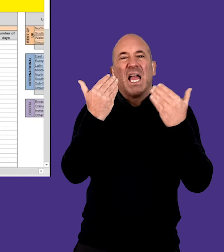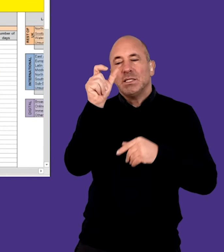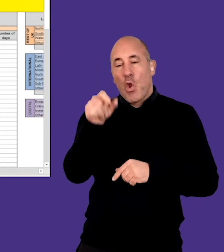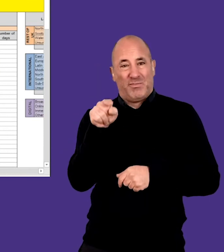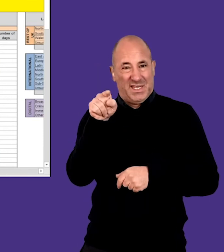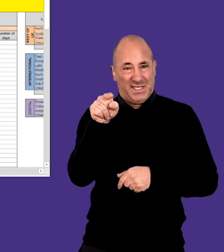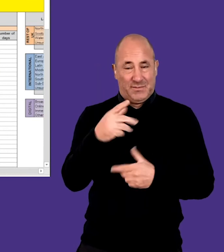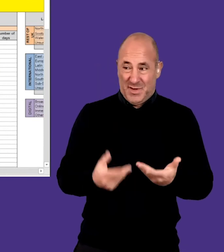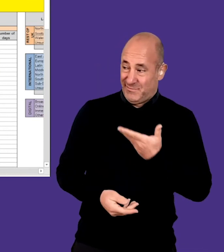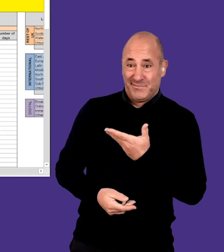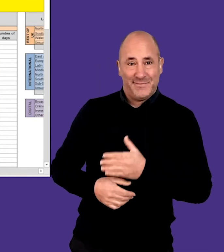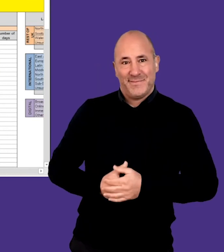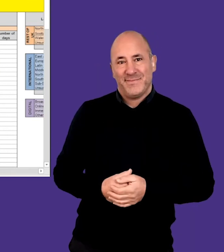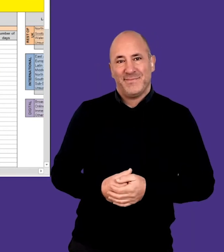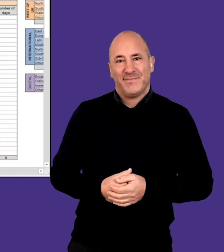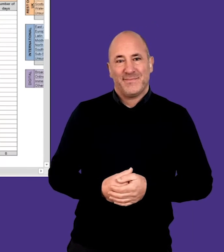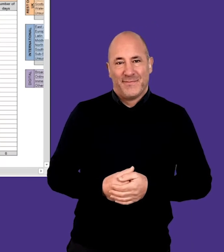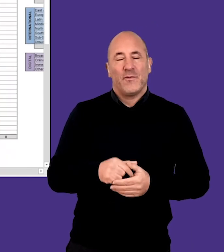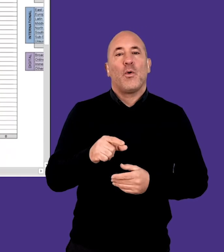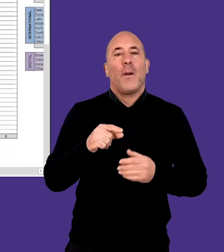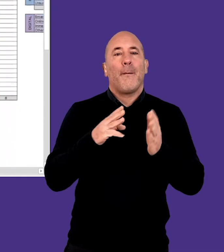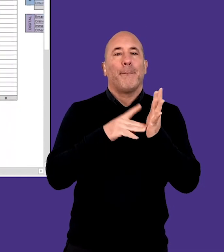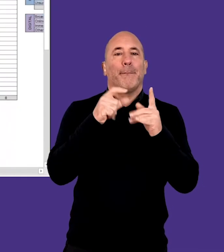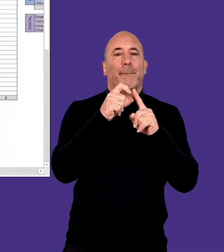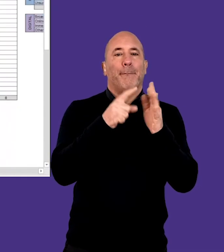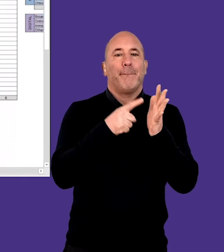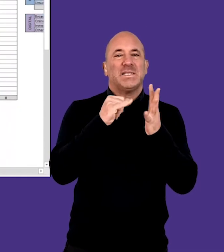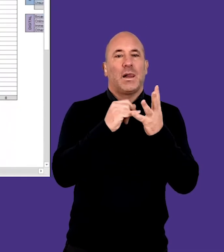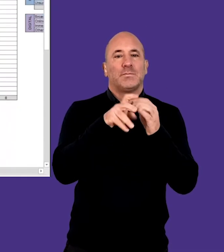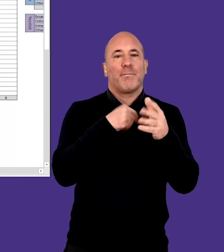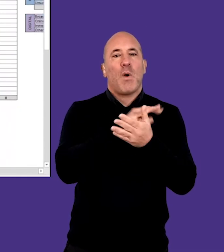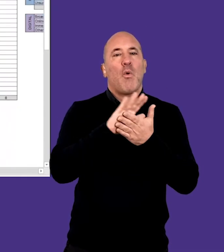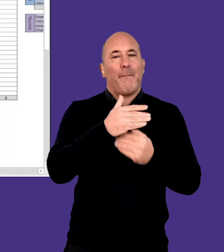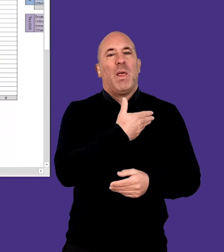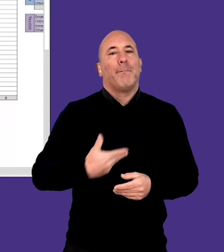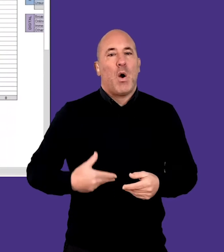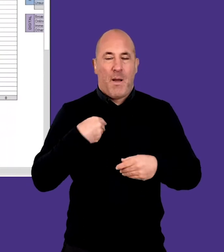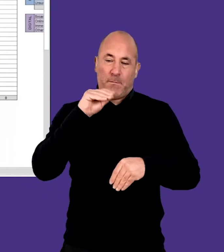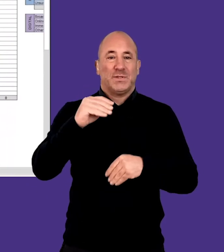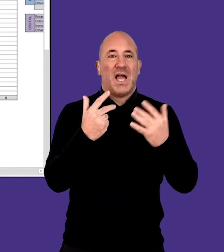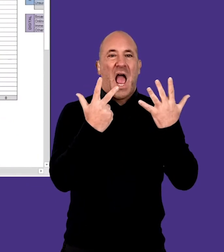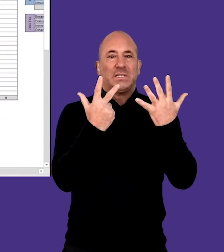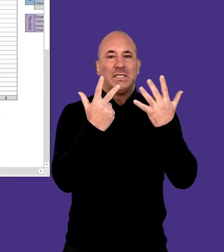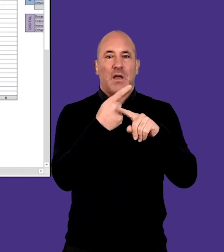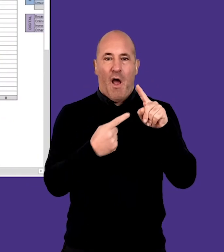days column here. I've entered 8.5 against Middlesbrough here,